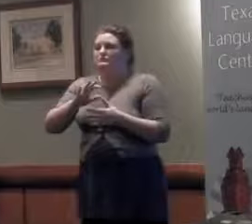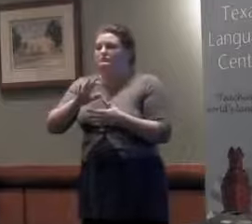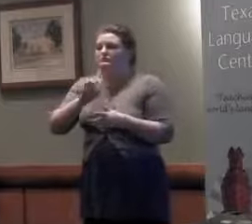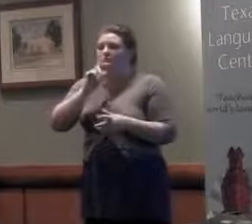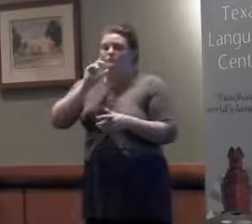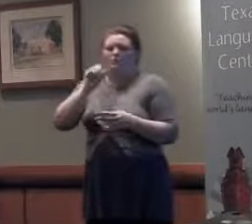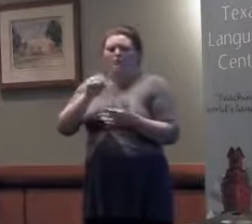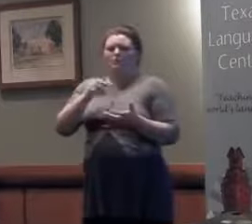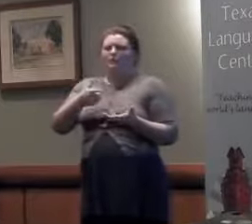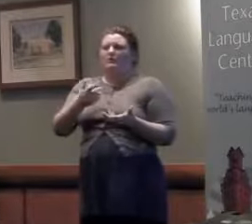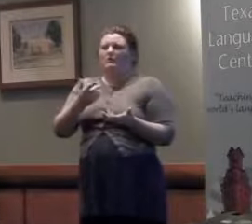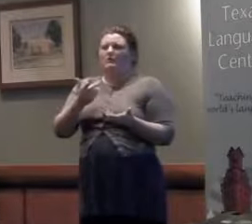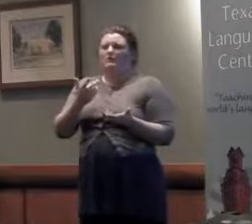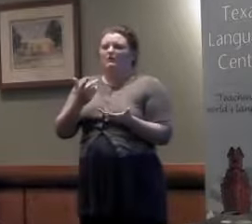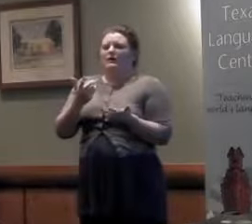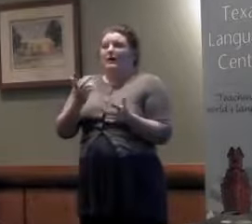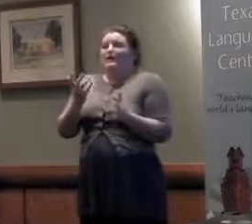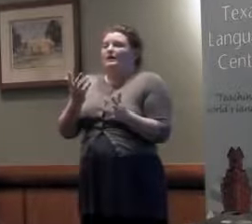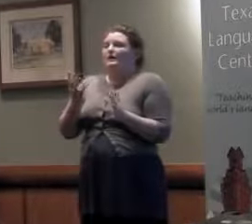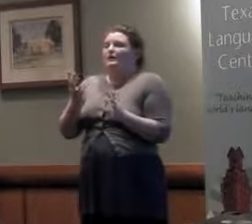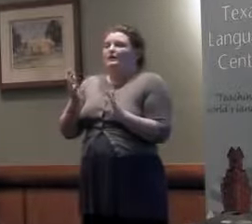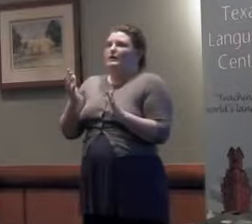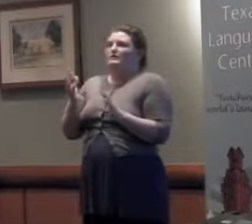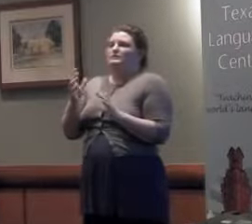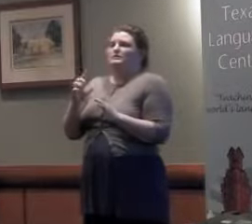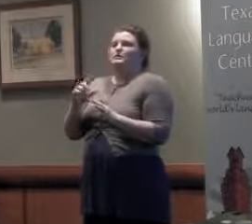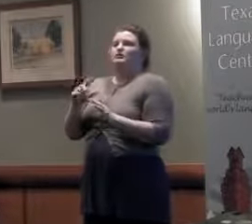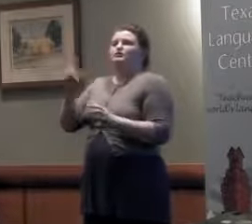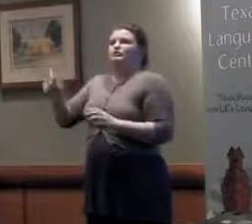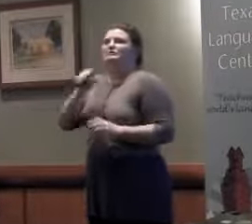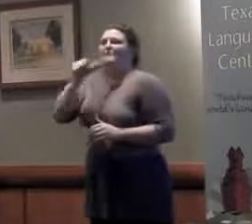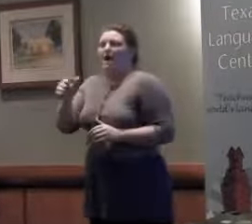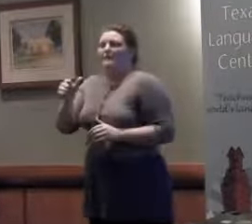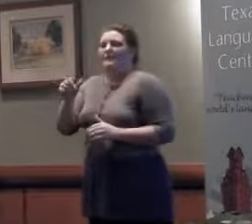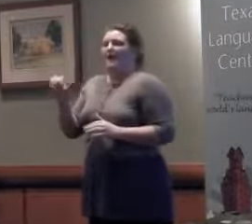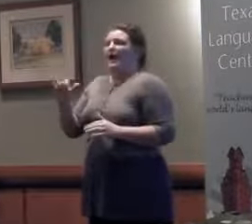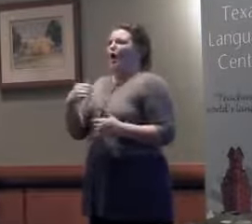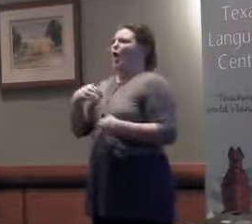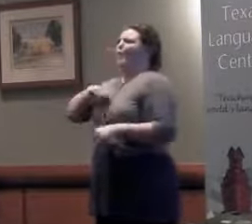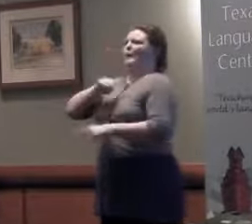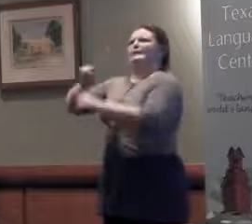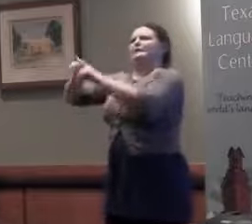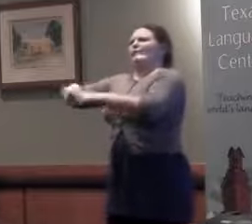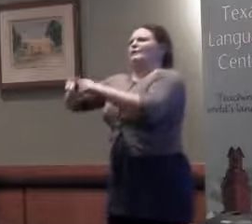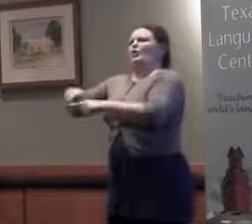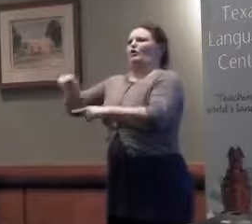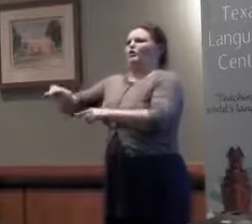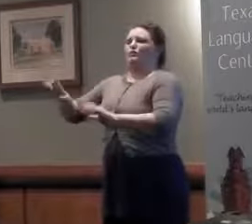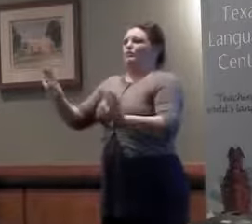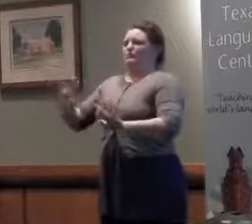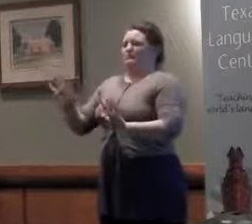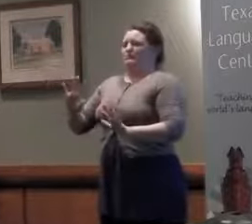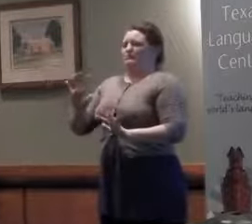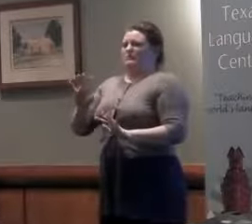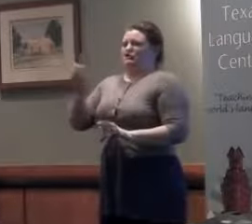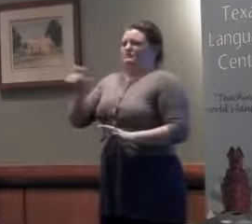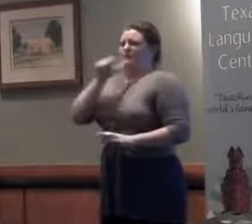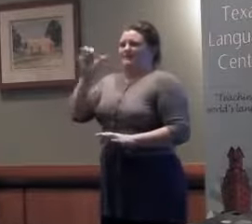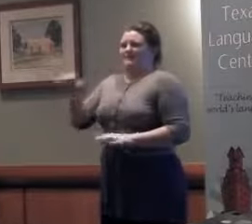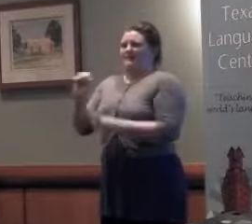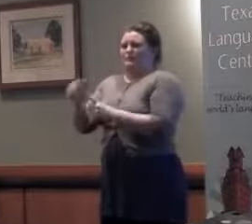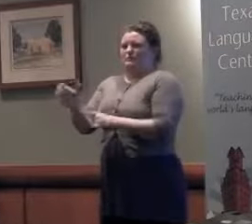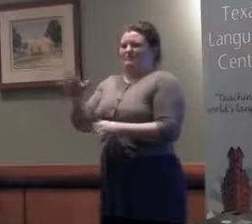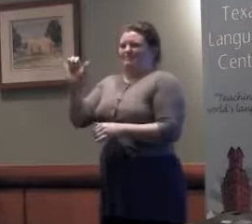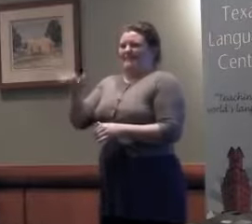it's in no way should it be we have to depend on you type of situation, because that's not it